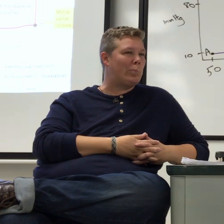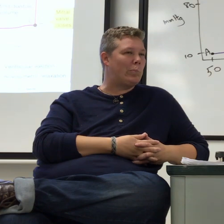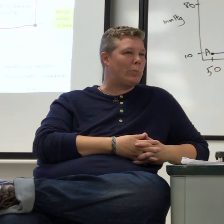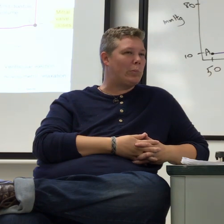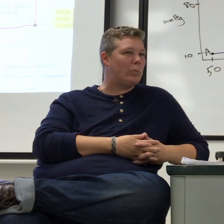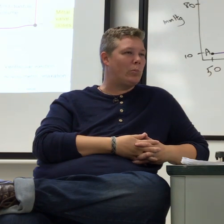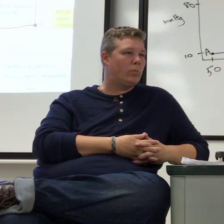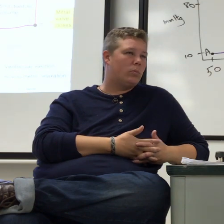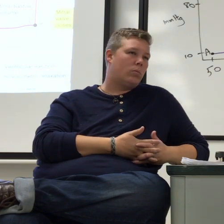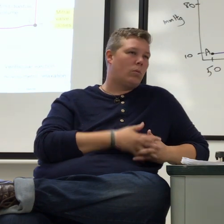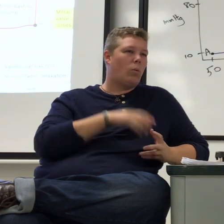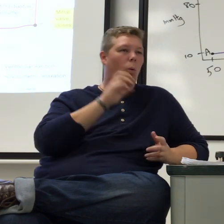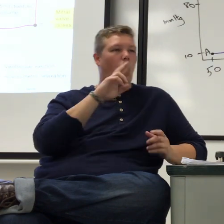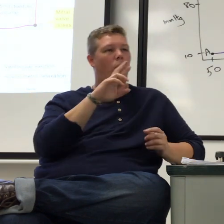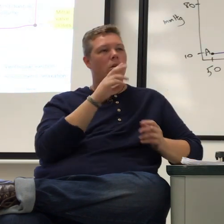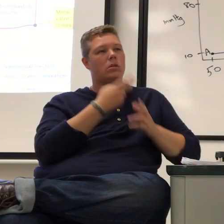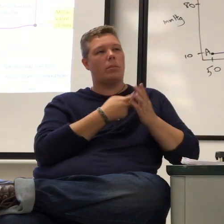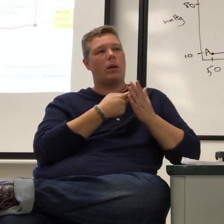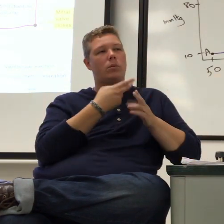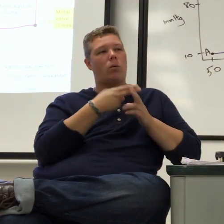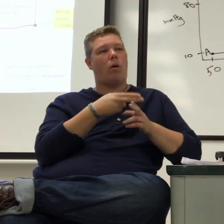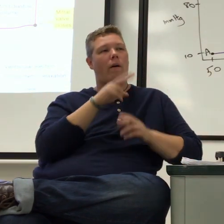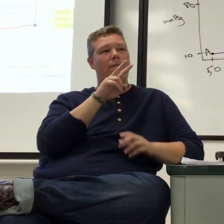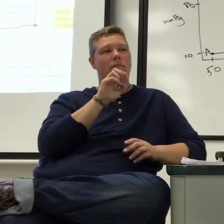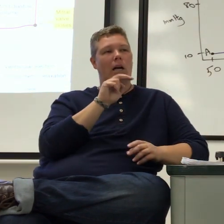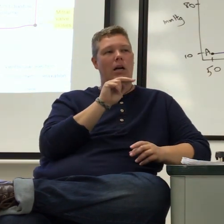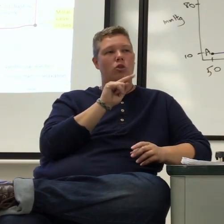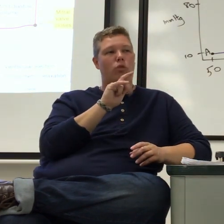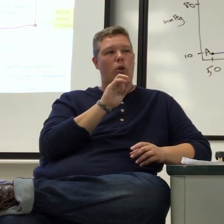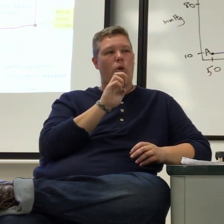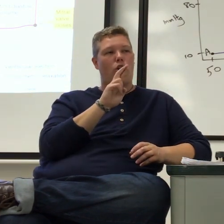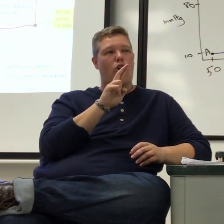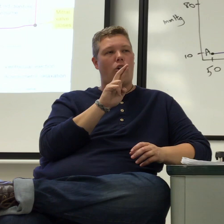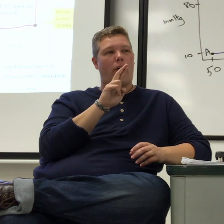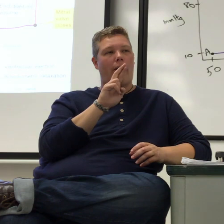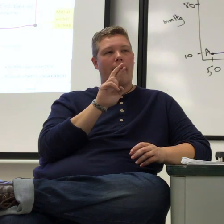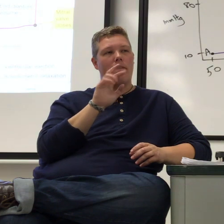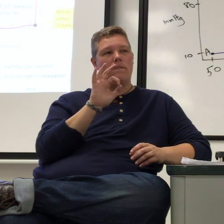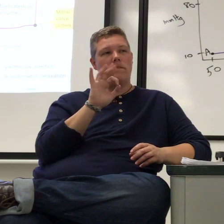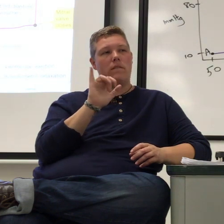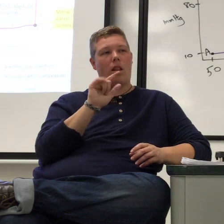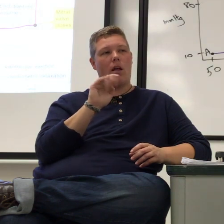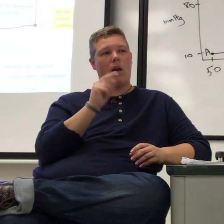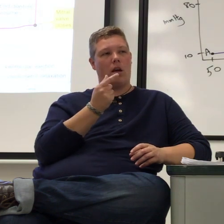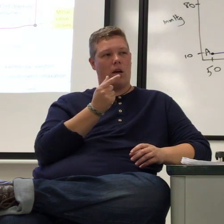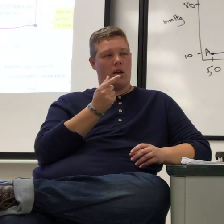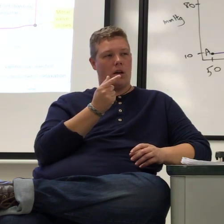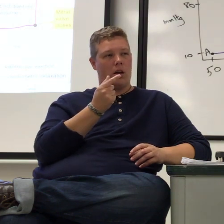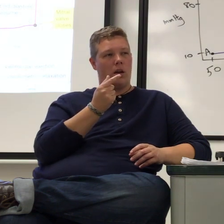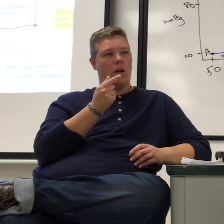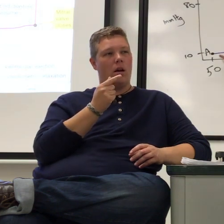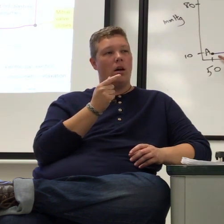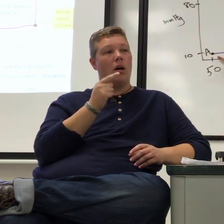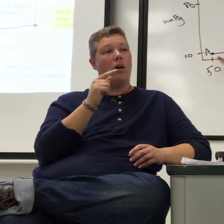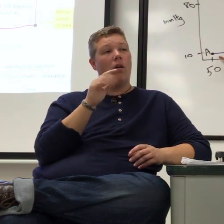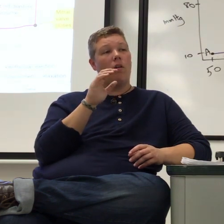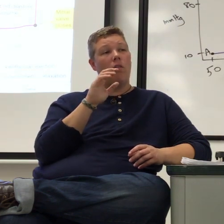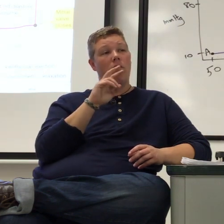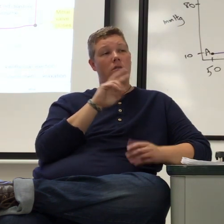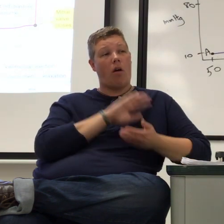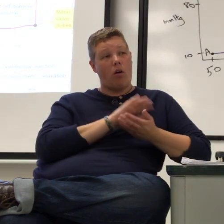Or ventricular filling. Does that make sense to you? Volume changed from